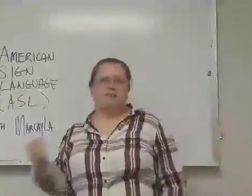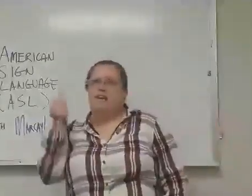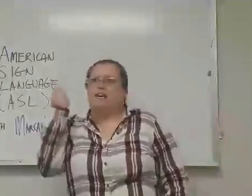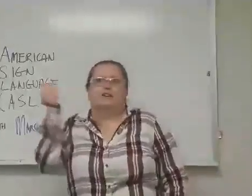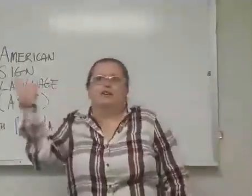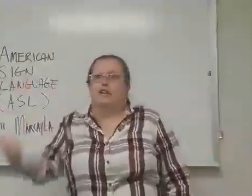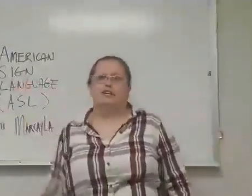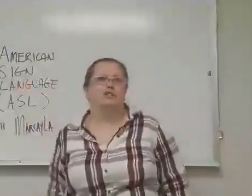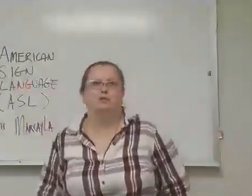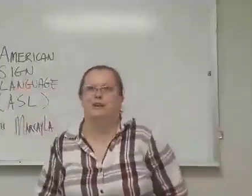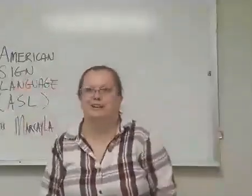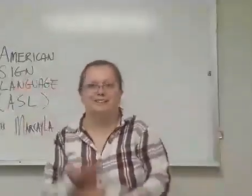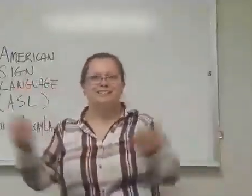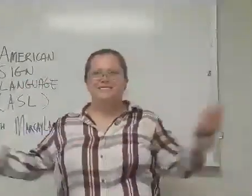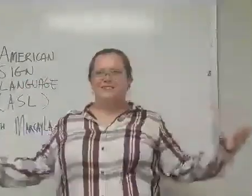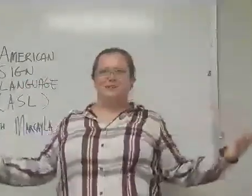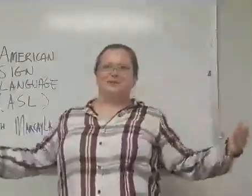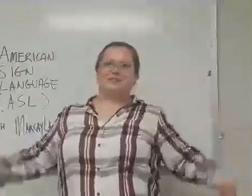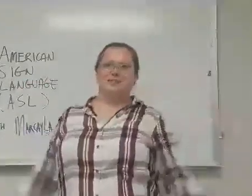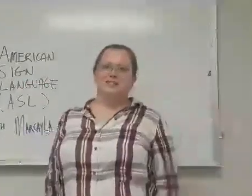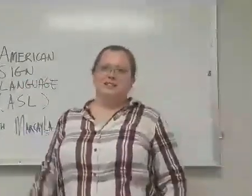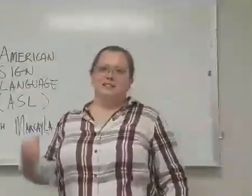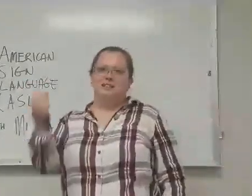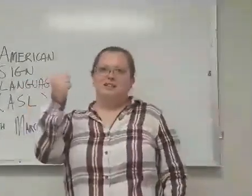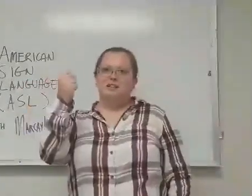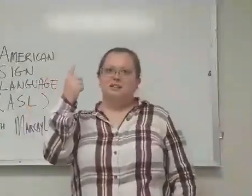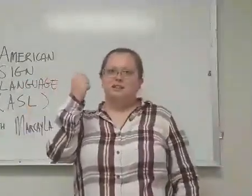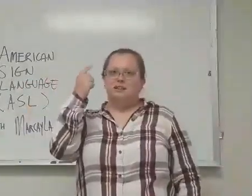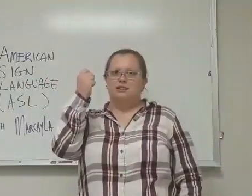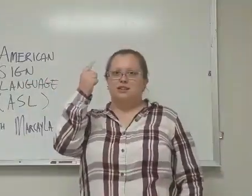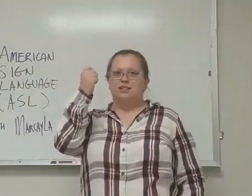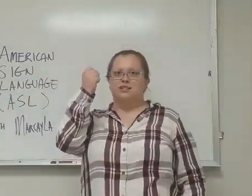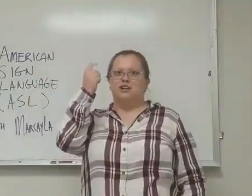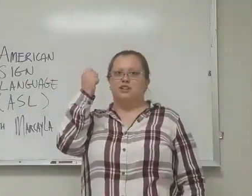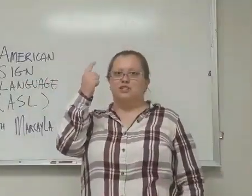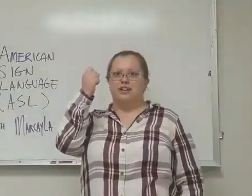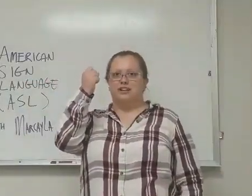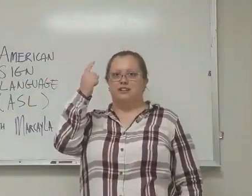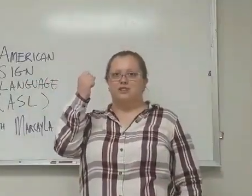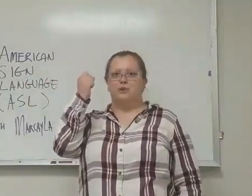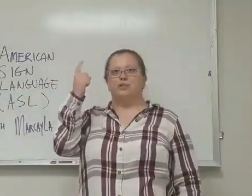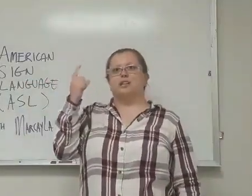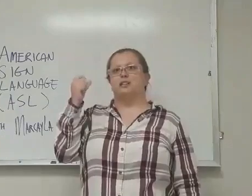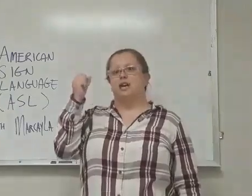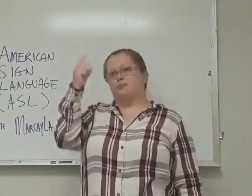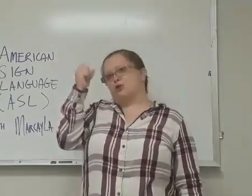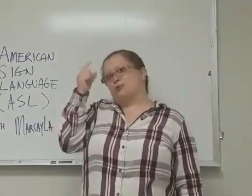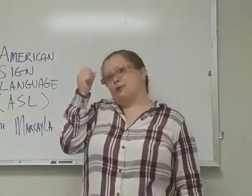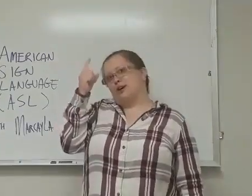can't understand you. Right. So what is that gesture? This is understand. So it's like a light bulb coming